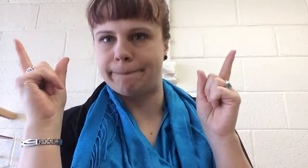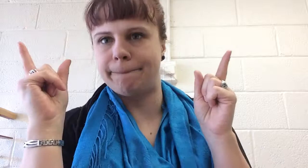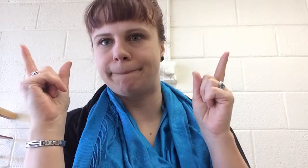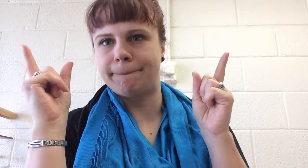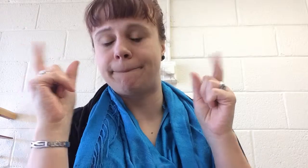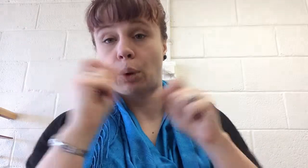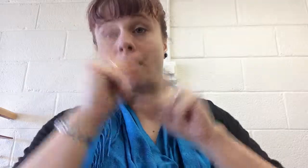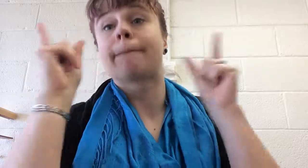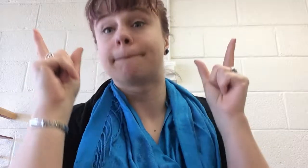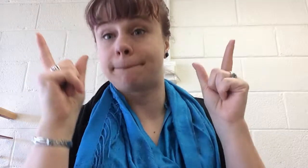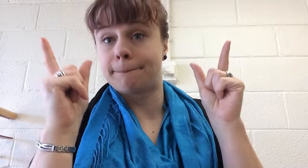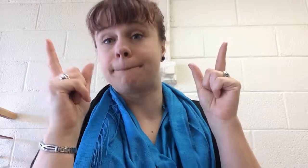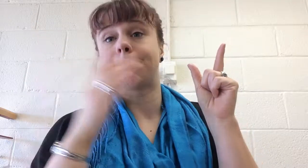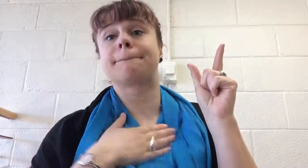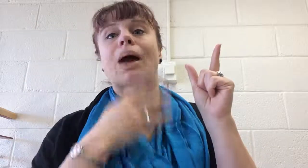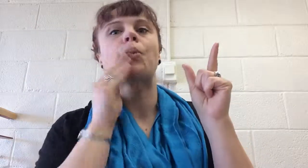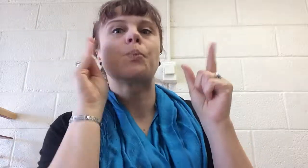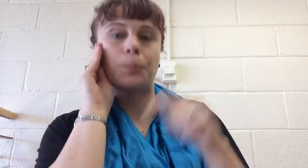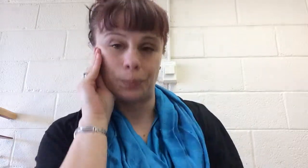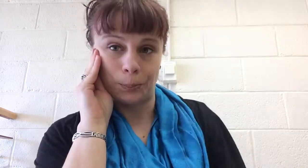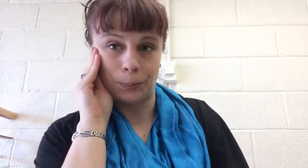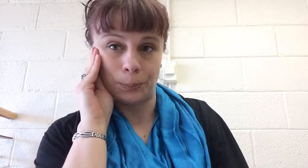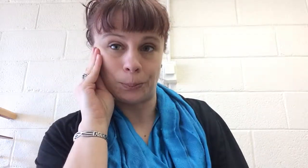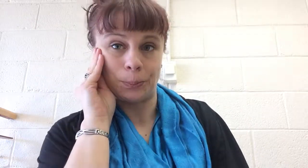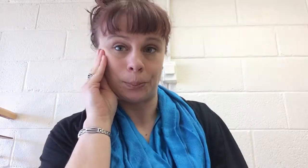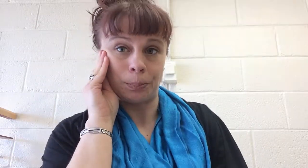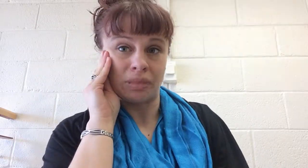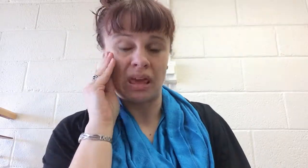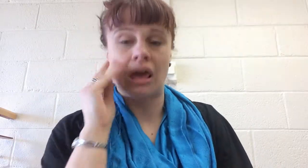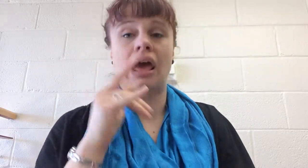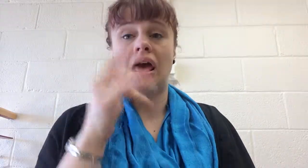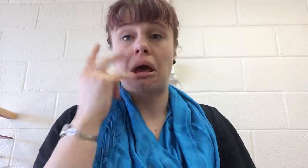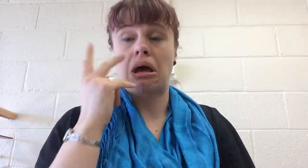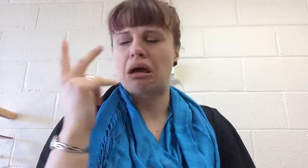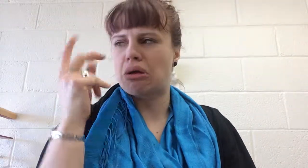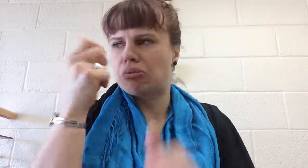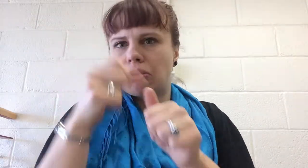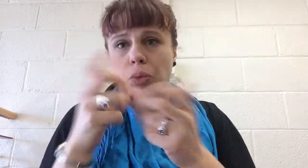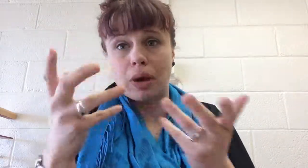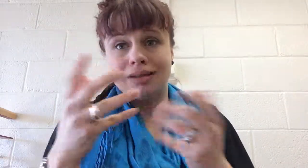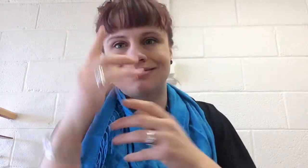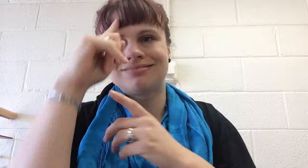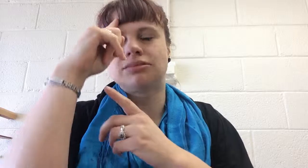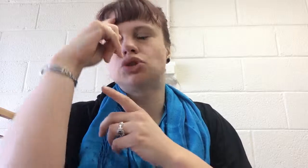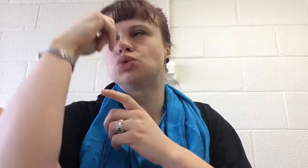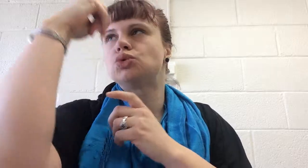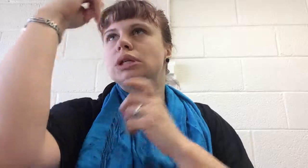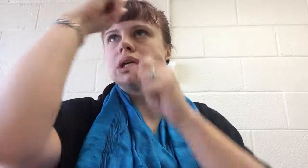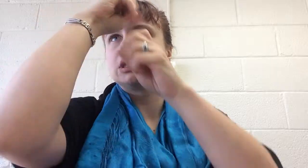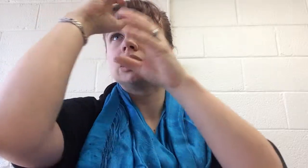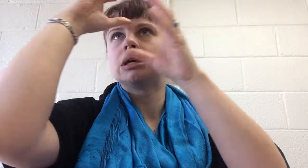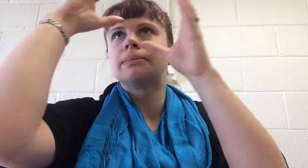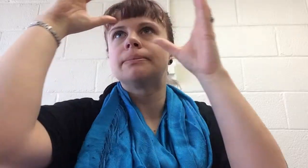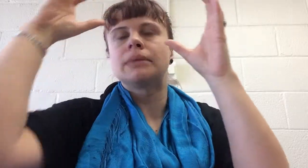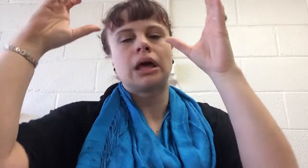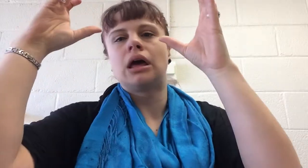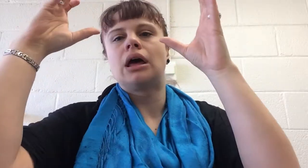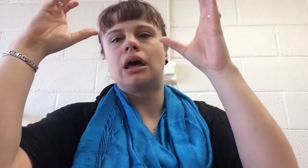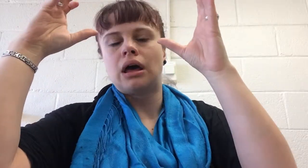home, but that was about it. I found out later that the first time I did wake up. So to keep this from